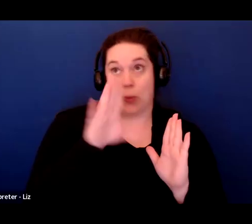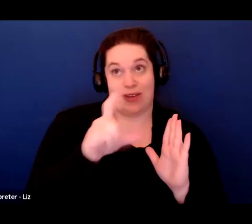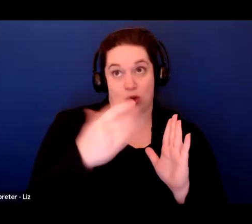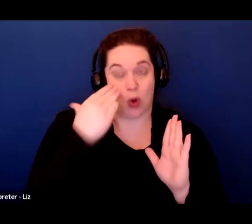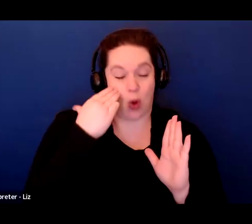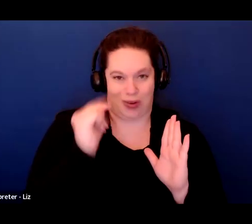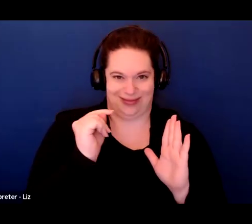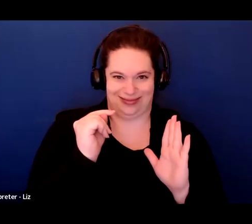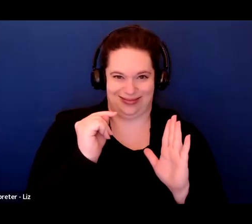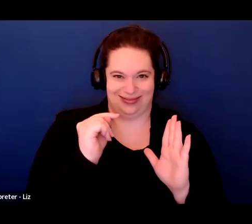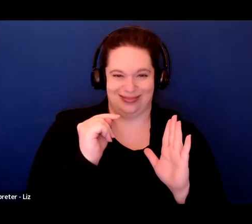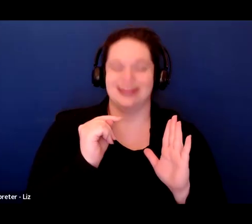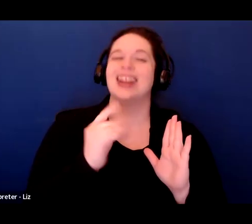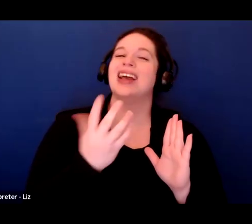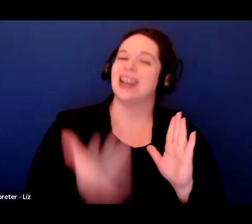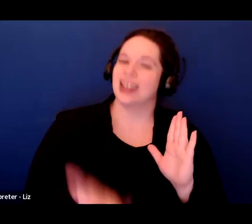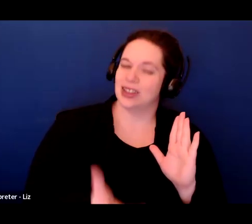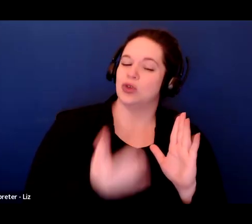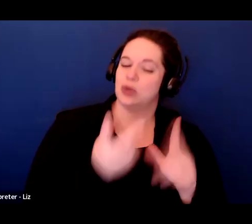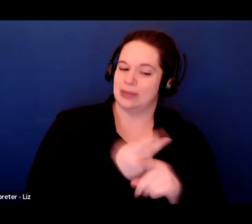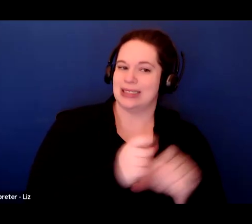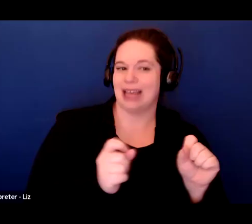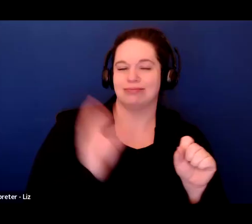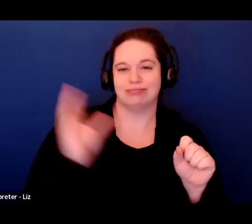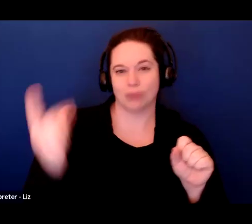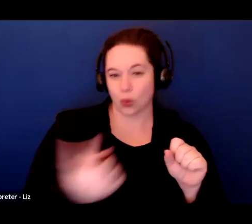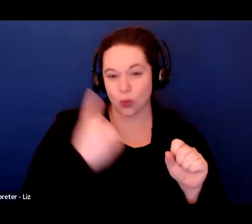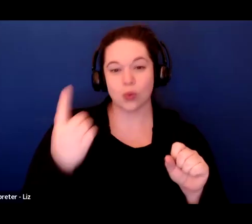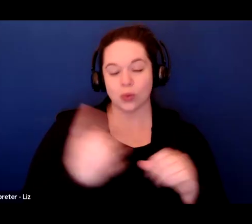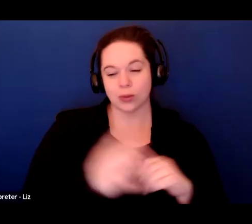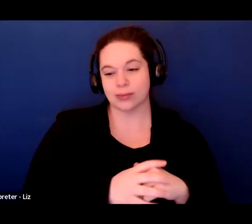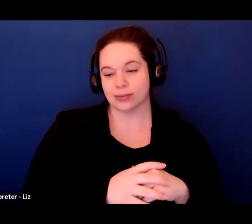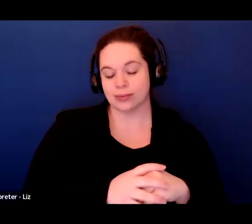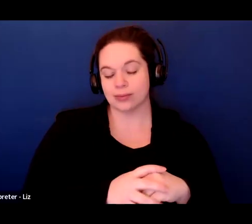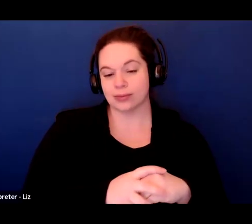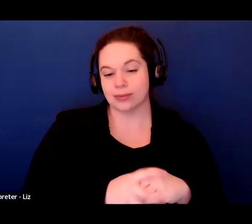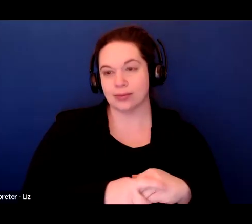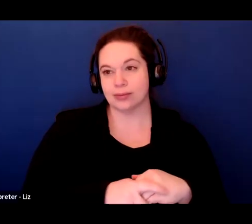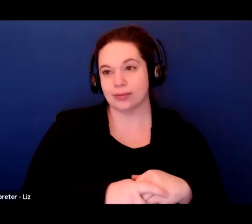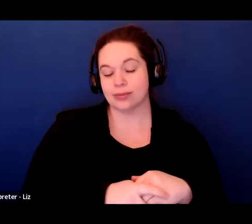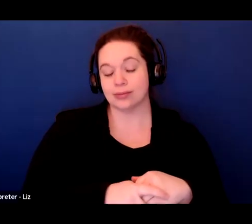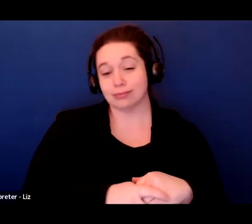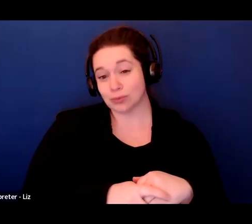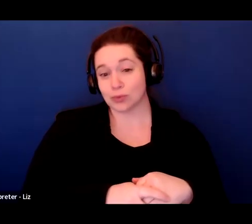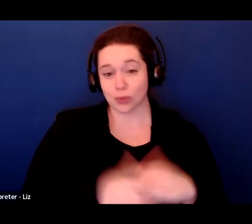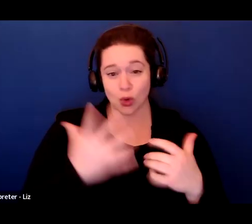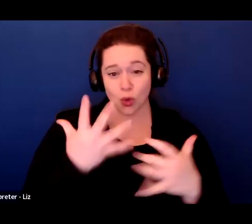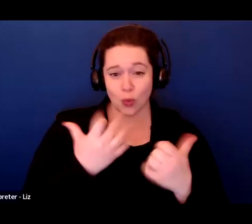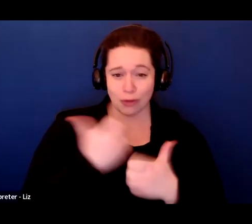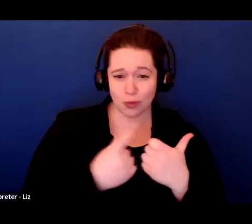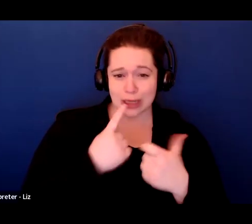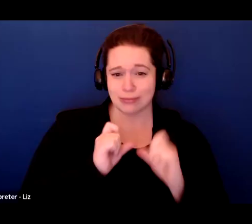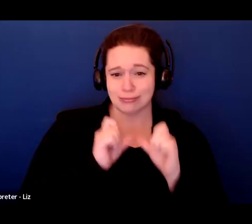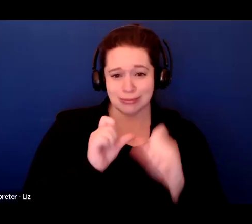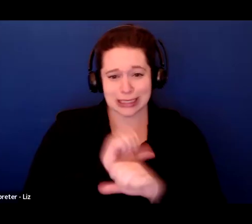because we want you to stay safe at all times. And so we want everybody to be safe. But, when